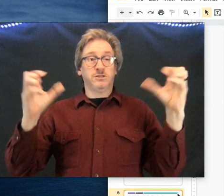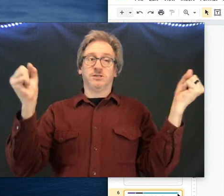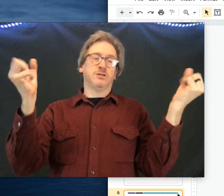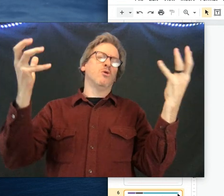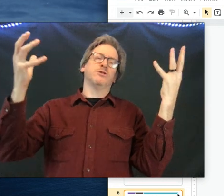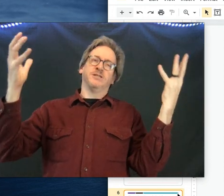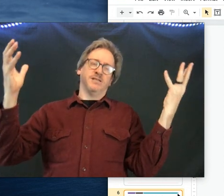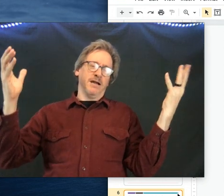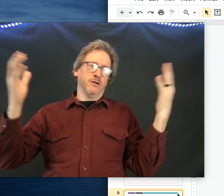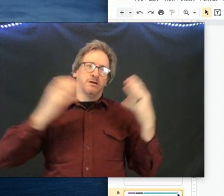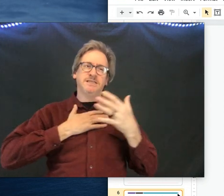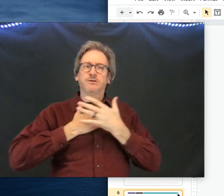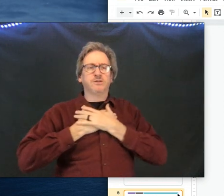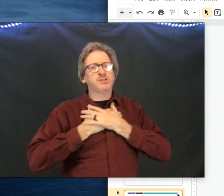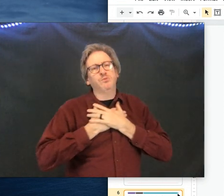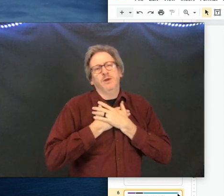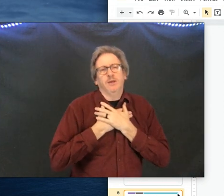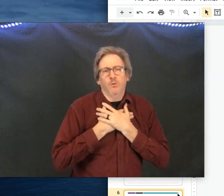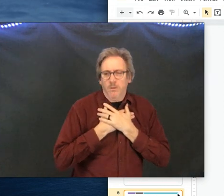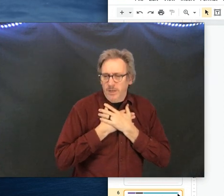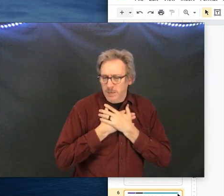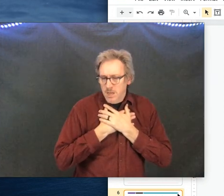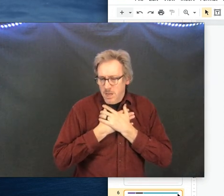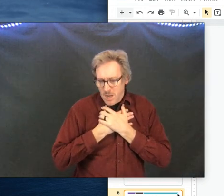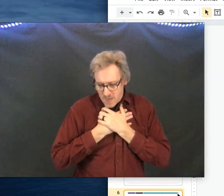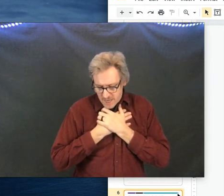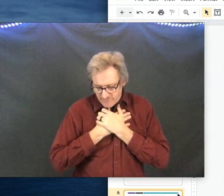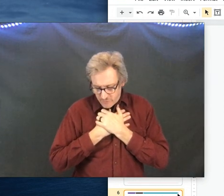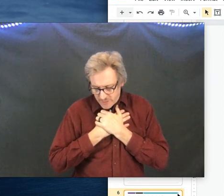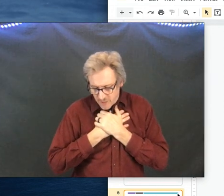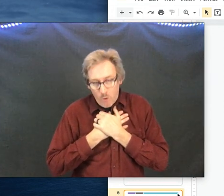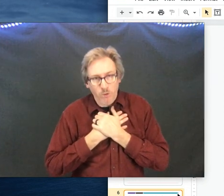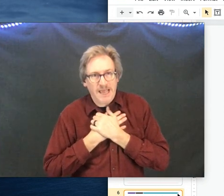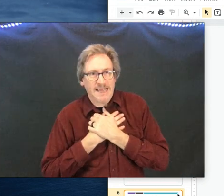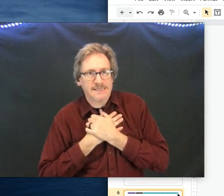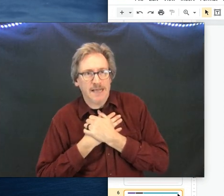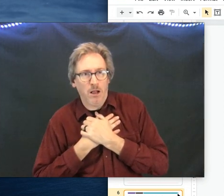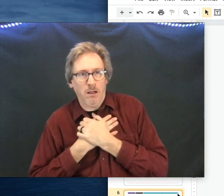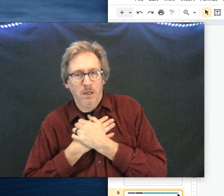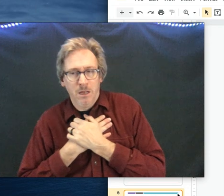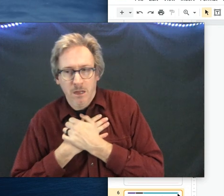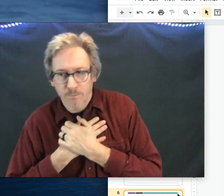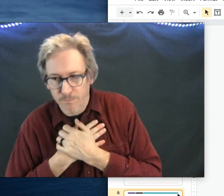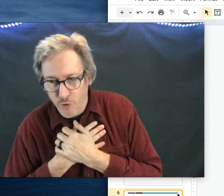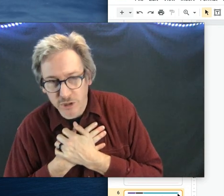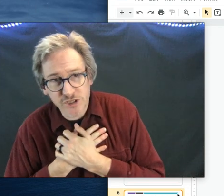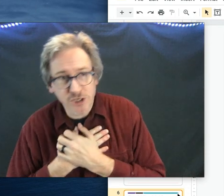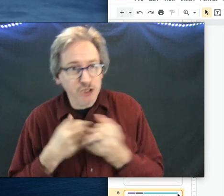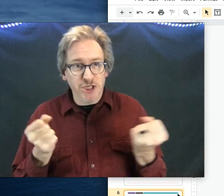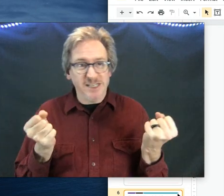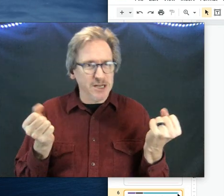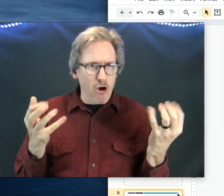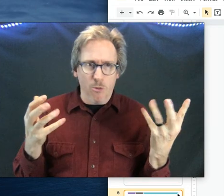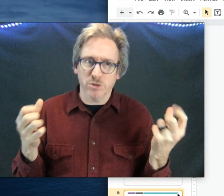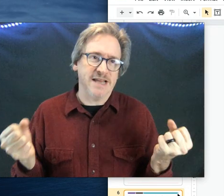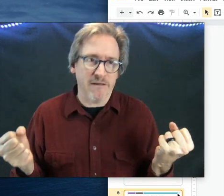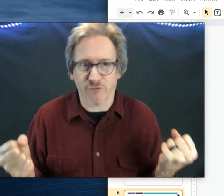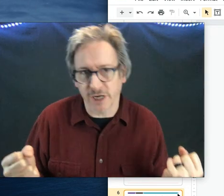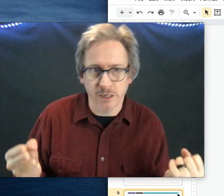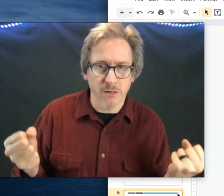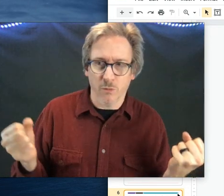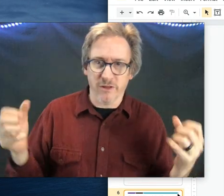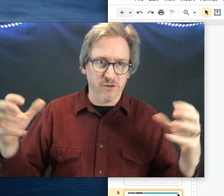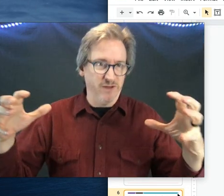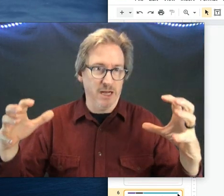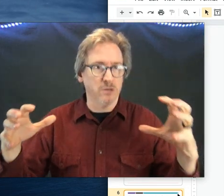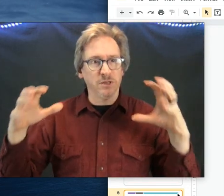she's just a gorgeous signer, dear sweet woman. If you look at old ASL books, she's in almost